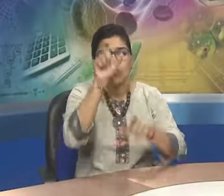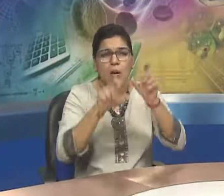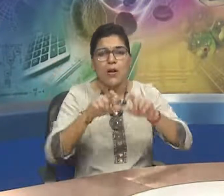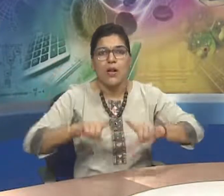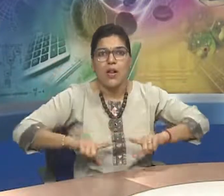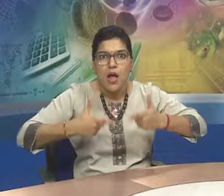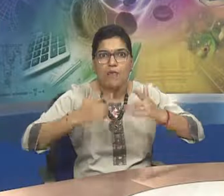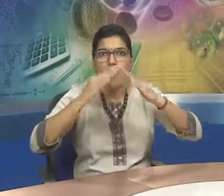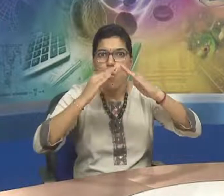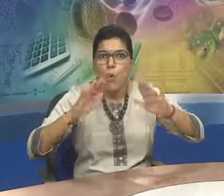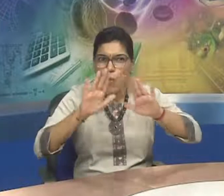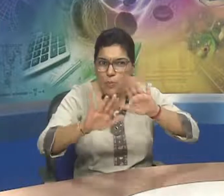Safeguard.